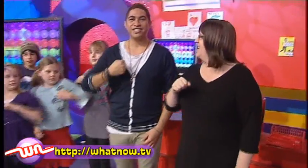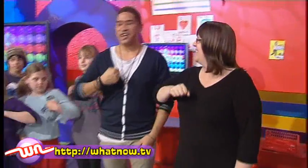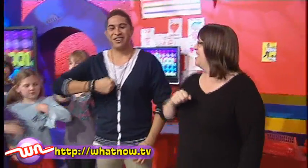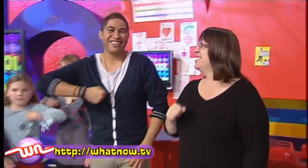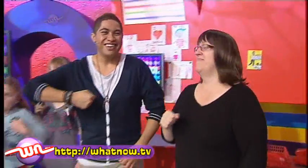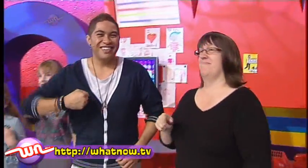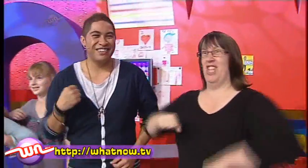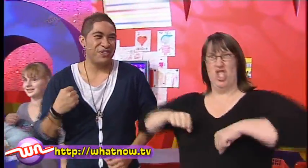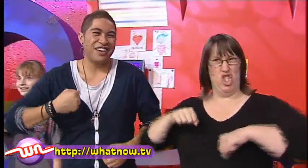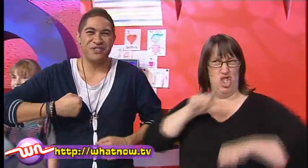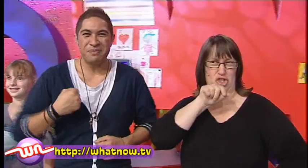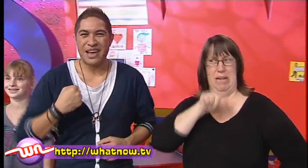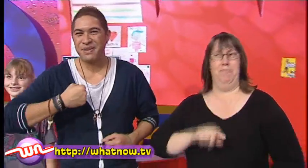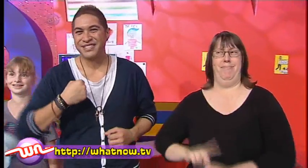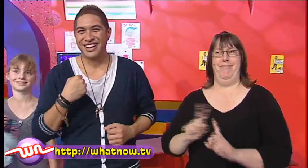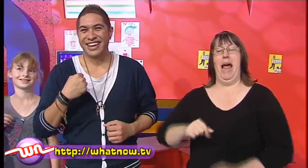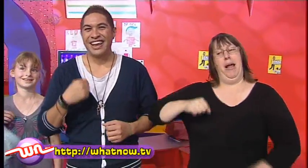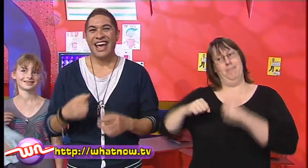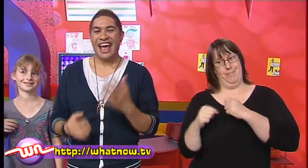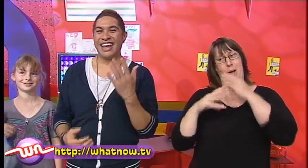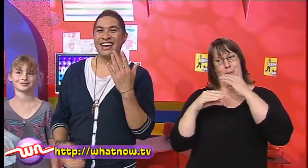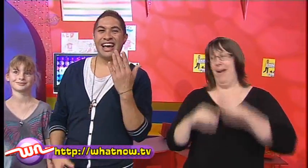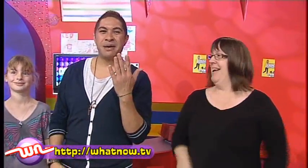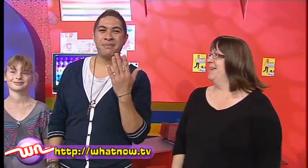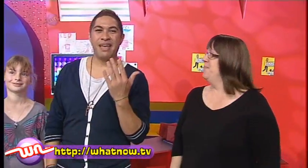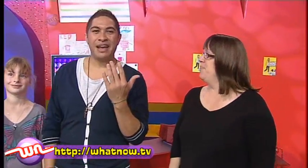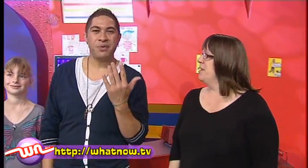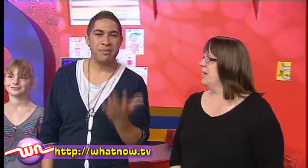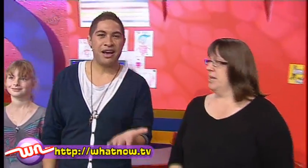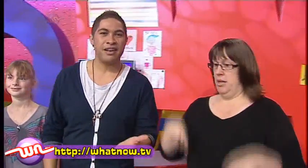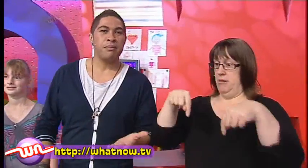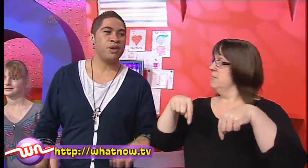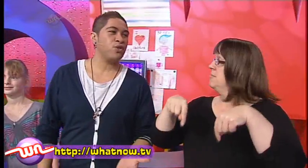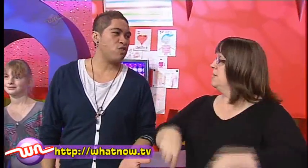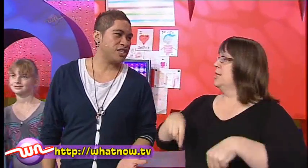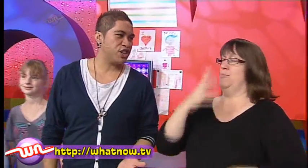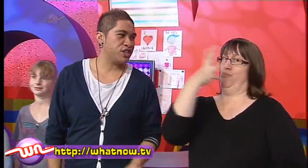No, for the bagpipes, I like it. And what about beautiful Christchurch?